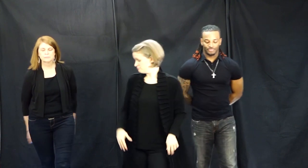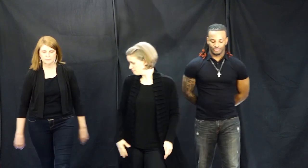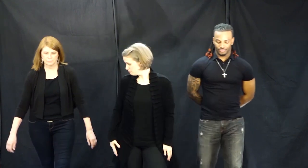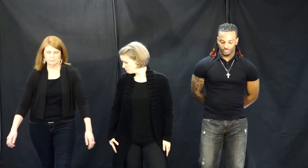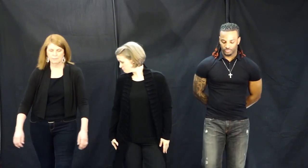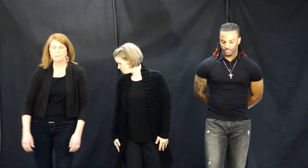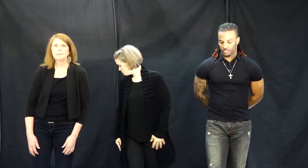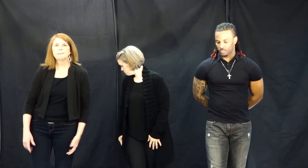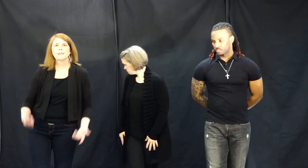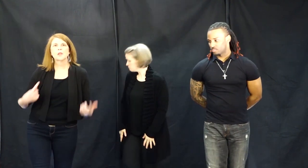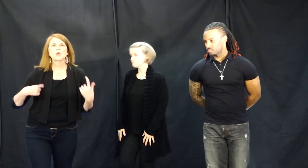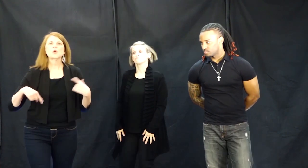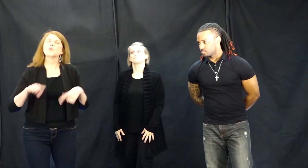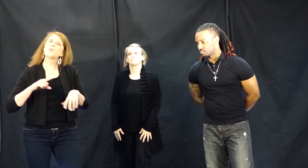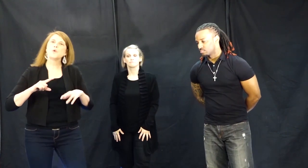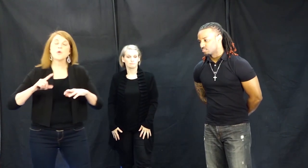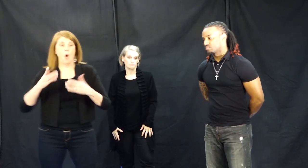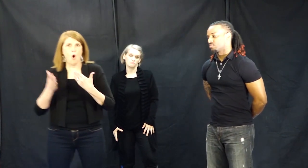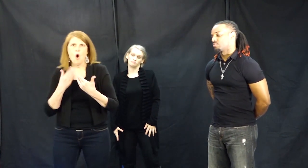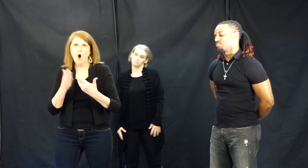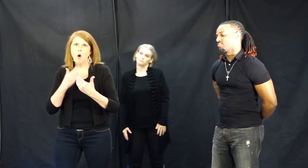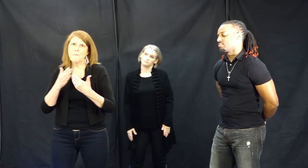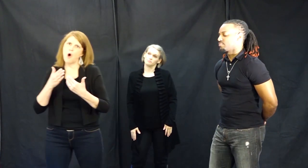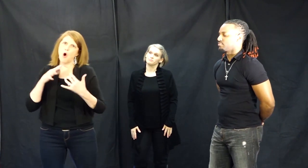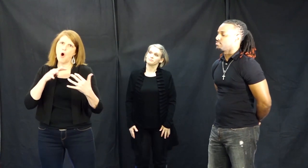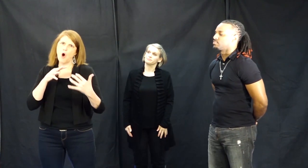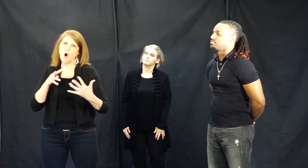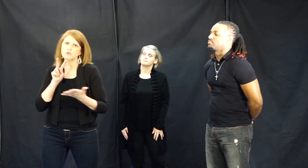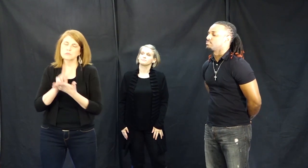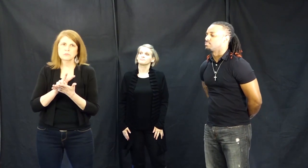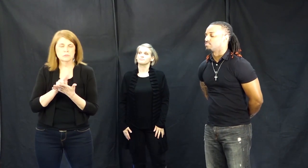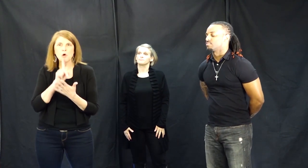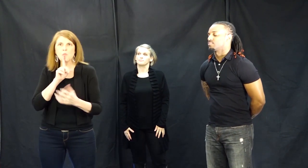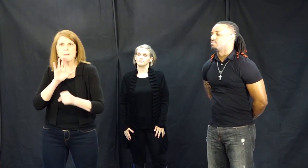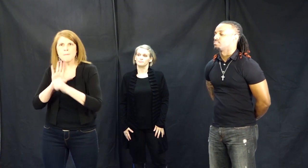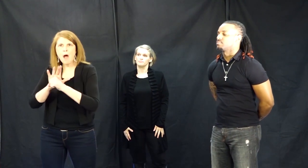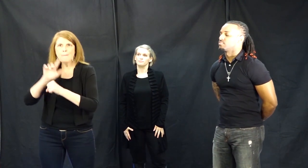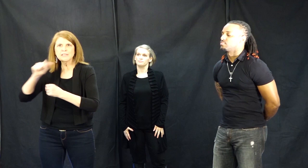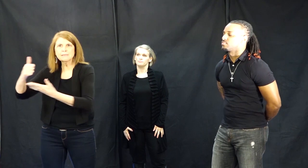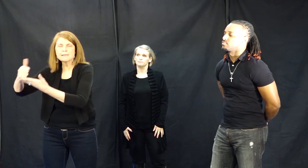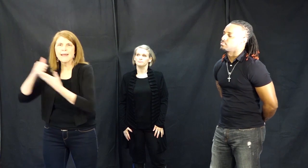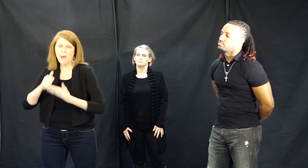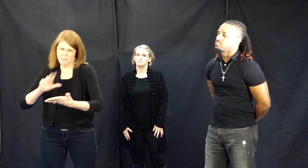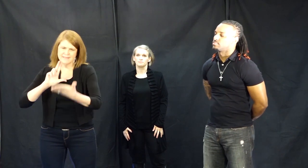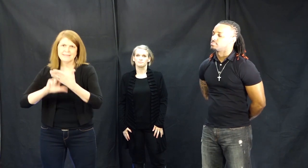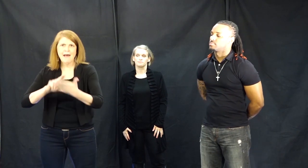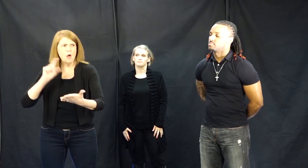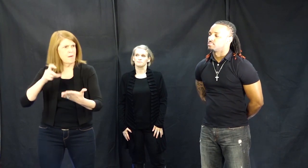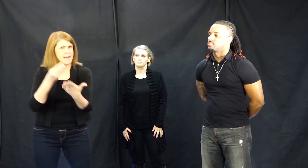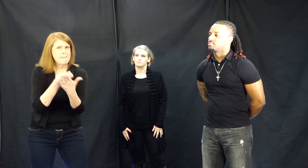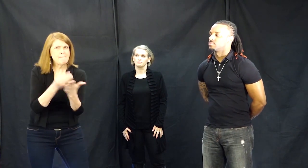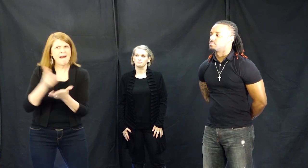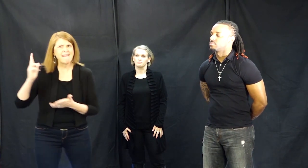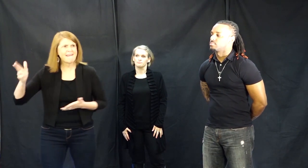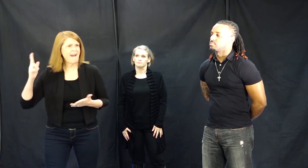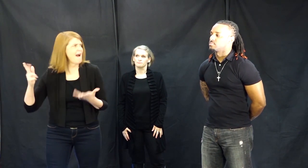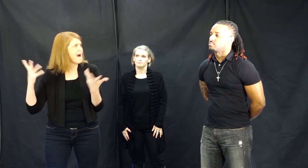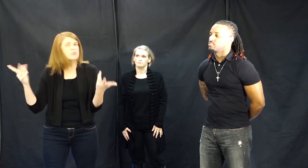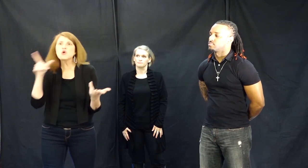When we were on death's door, when we were needy, we made a promise, we signed a treaty. We needed money and guns and half a chance. Who